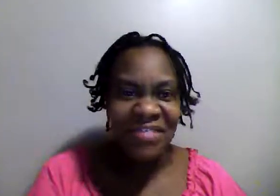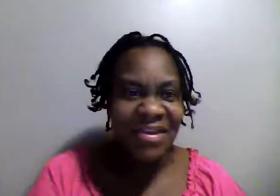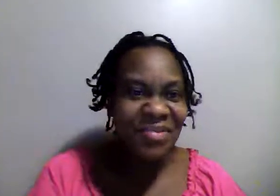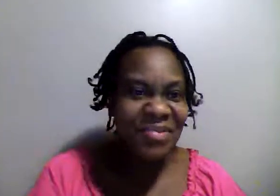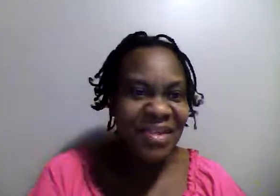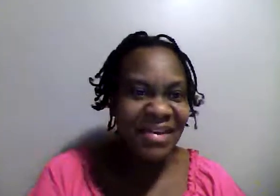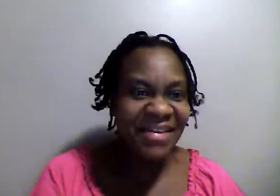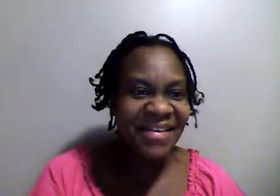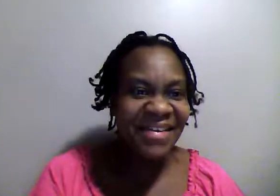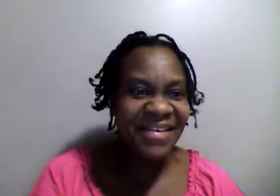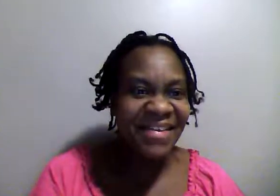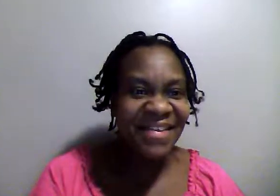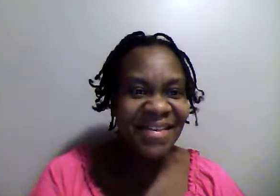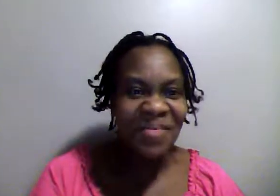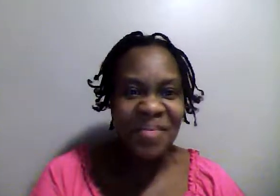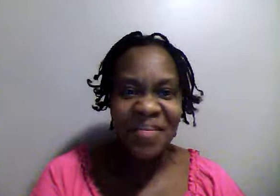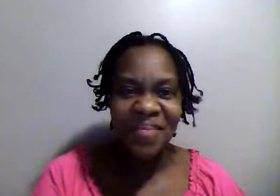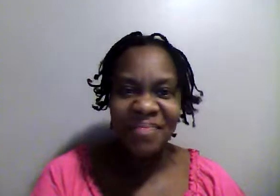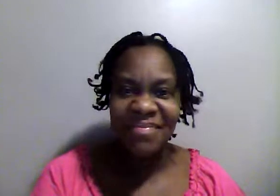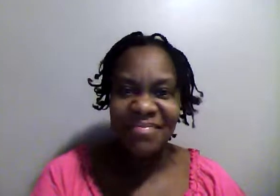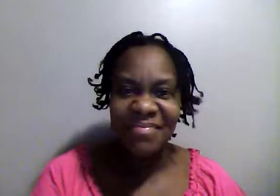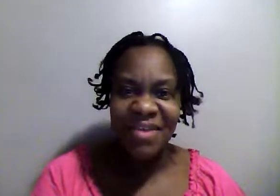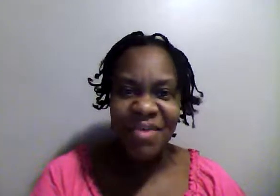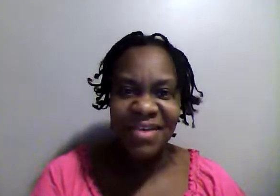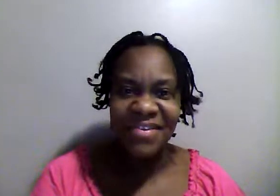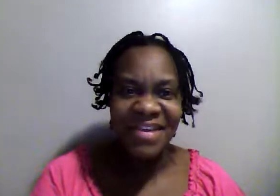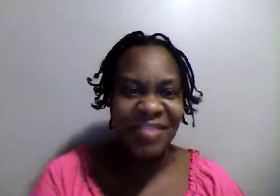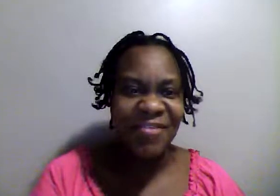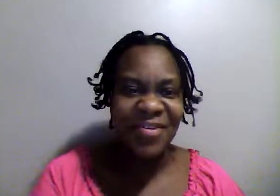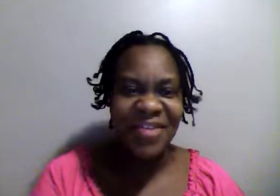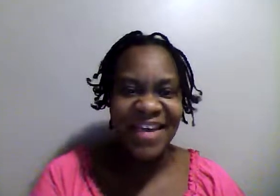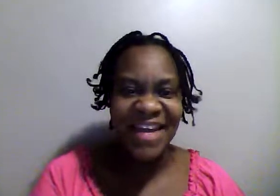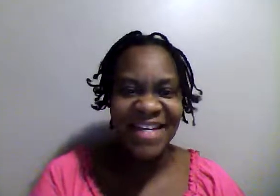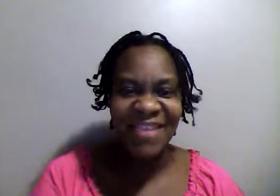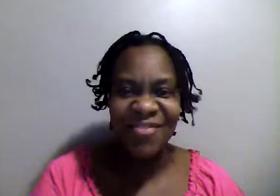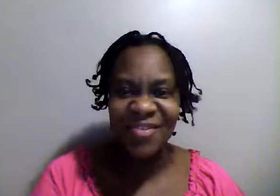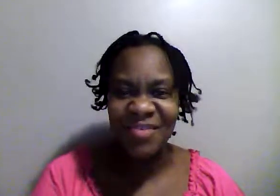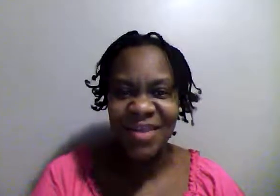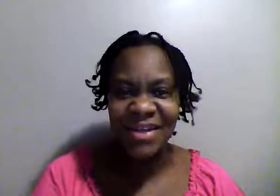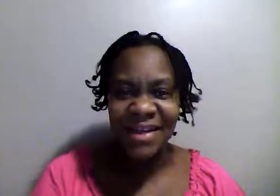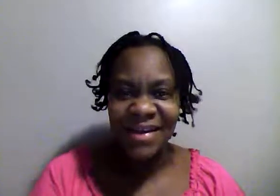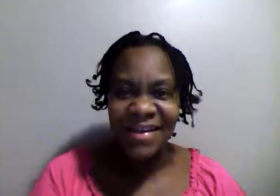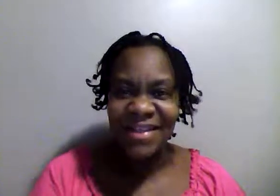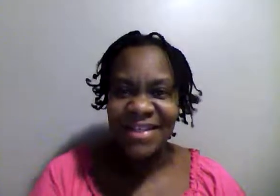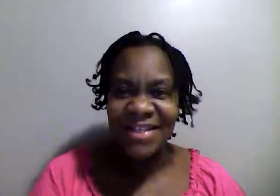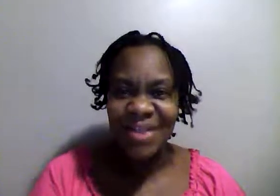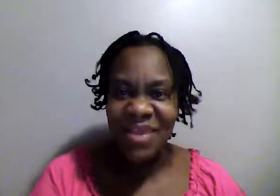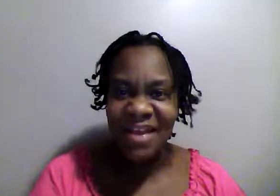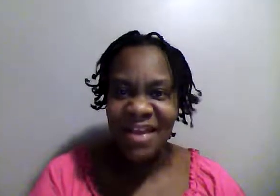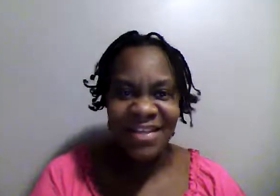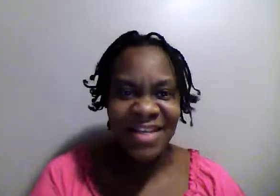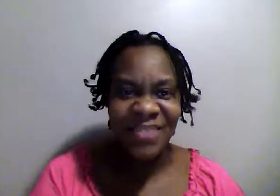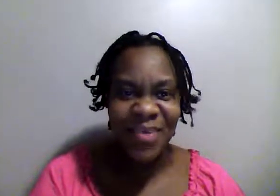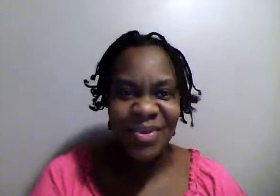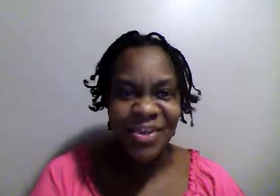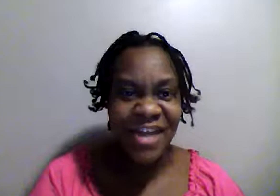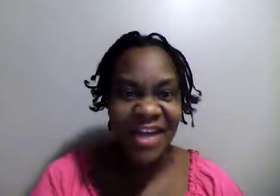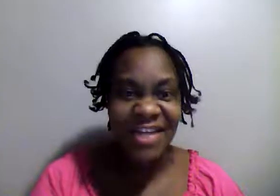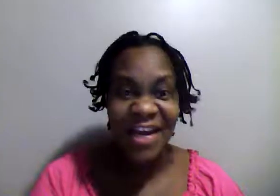them to be. They want to take photo, they can take photo, but This is something that is exposed to the entire